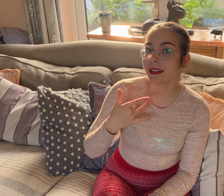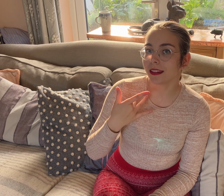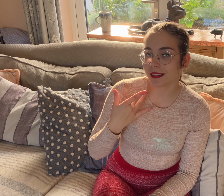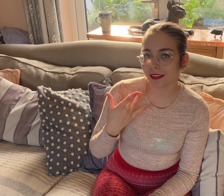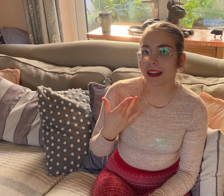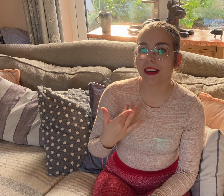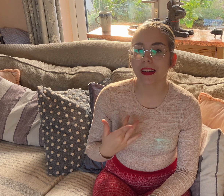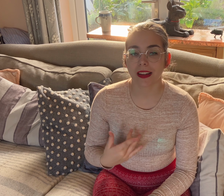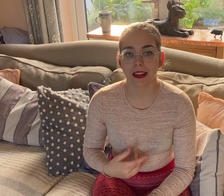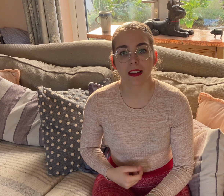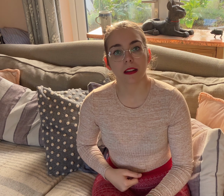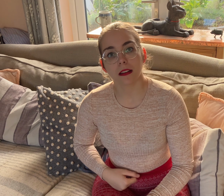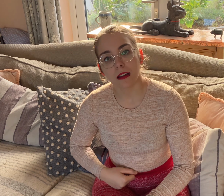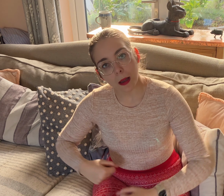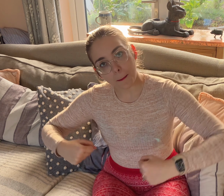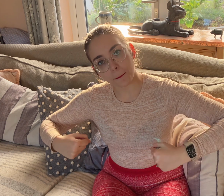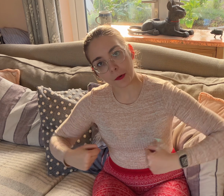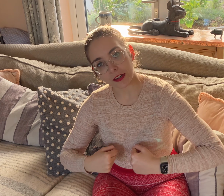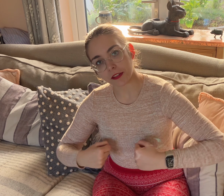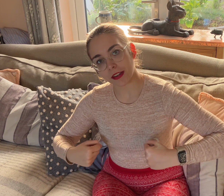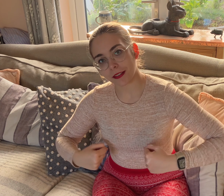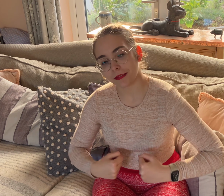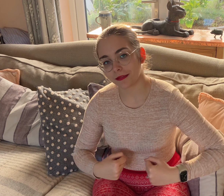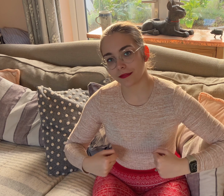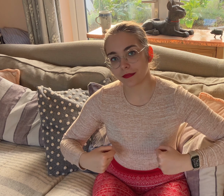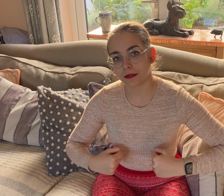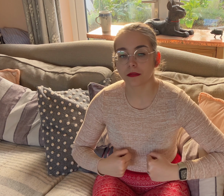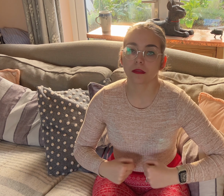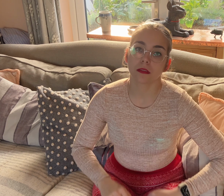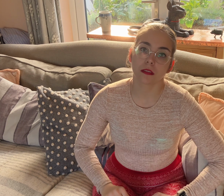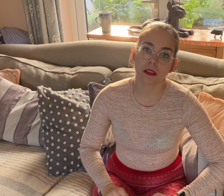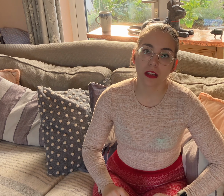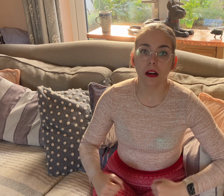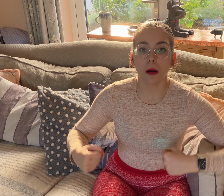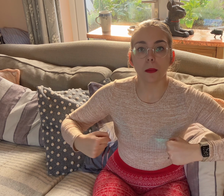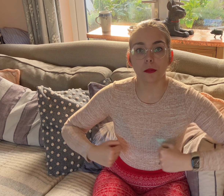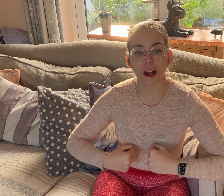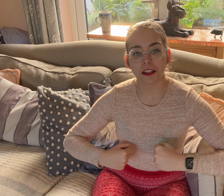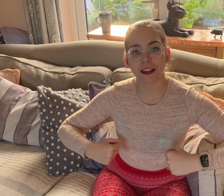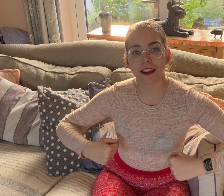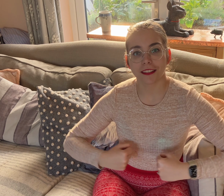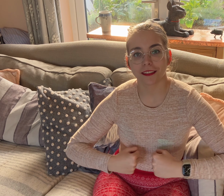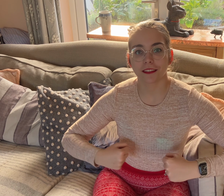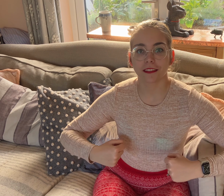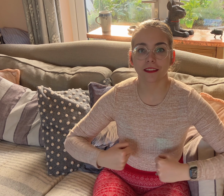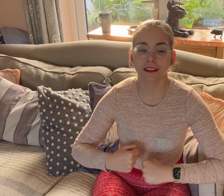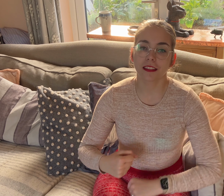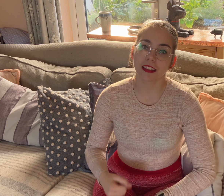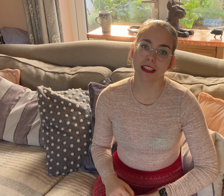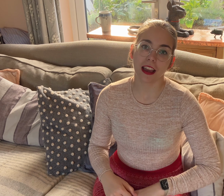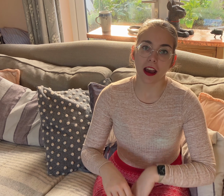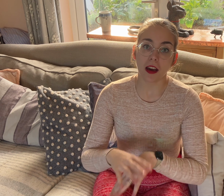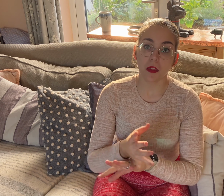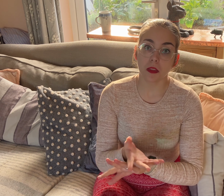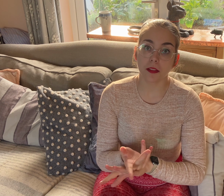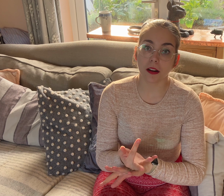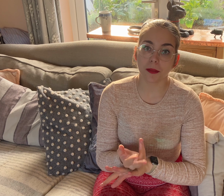pressure, pressure, diamonds.